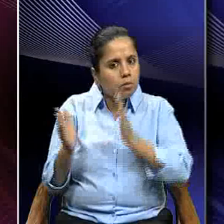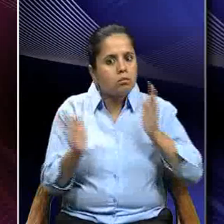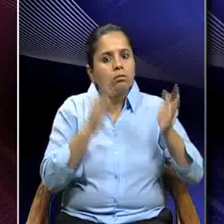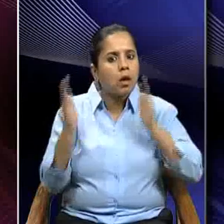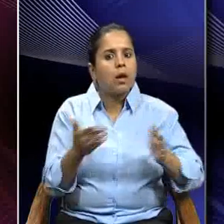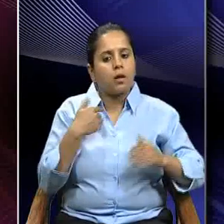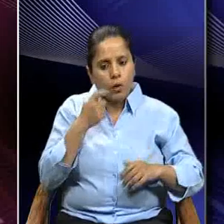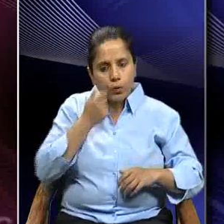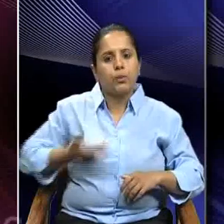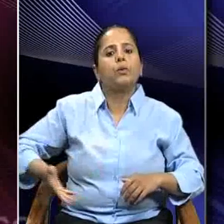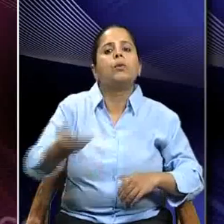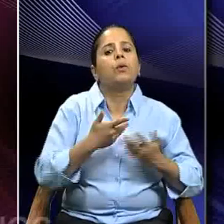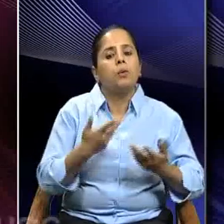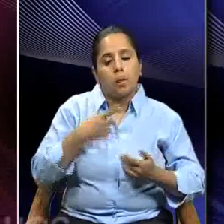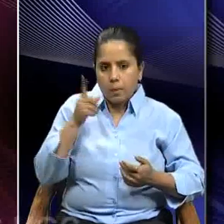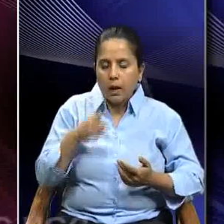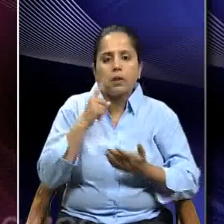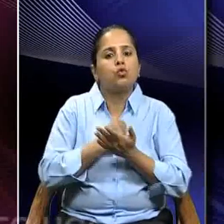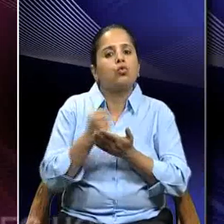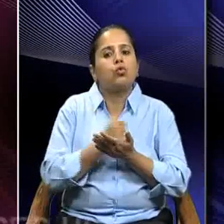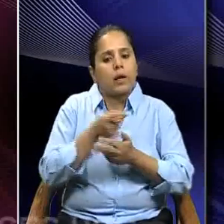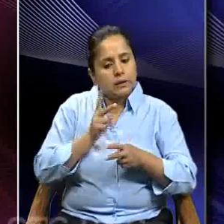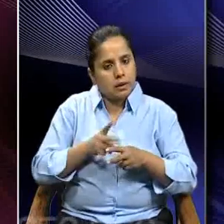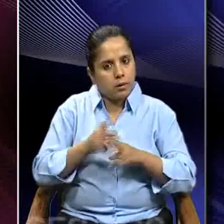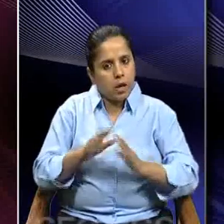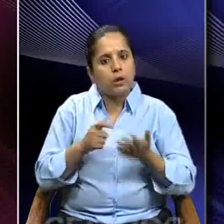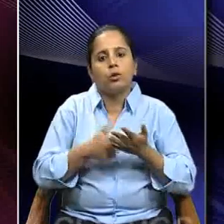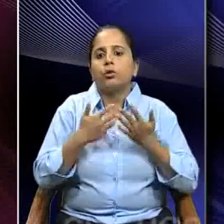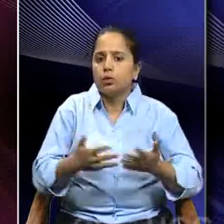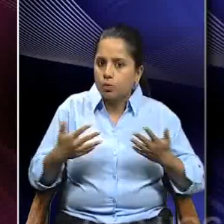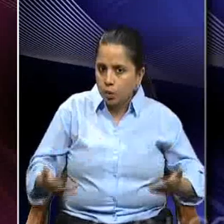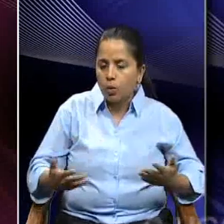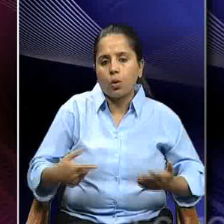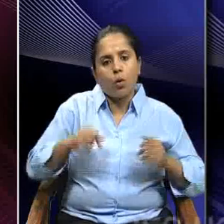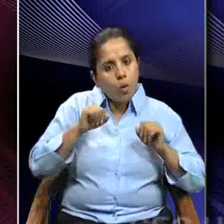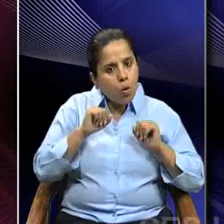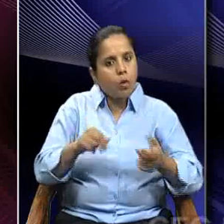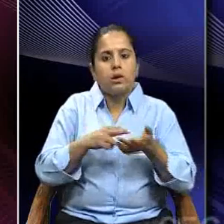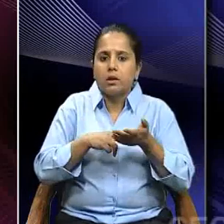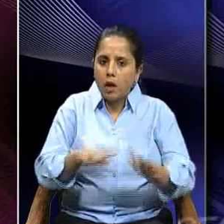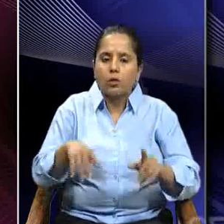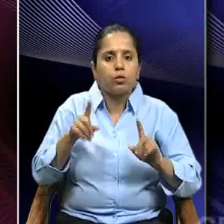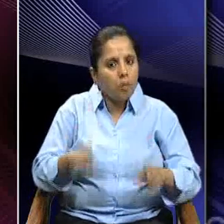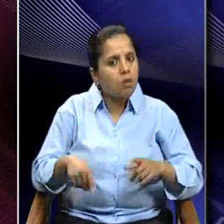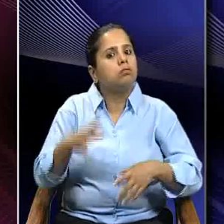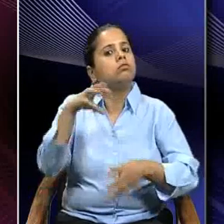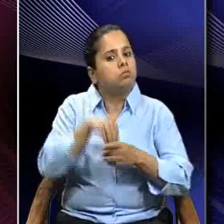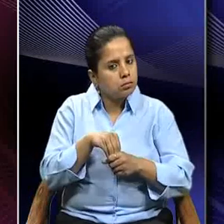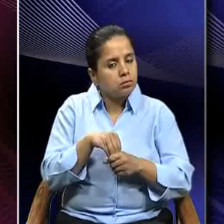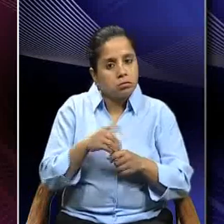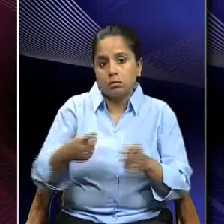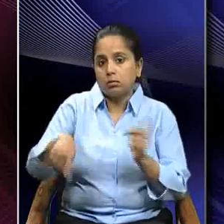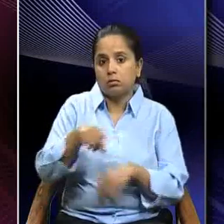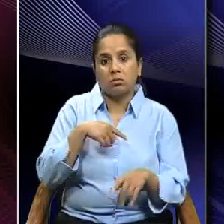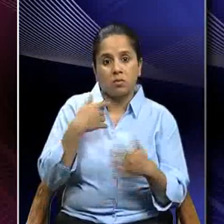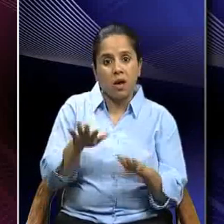human beings. We should try to retain the resources in their own natural form. We should not